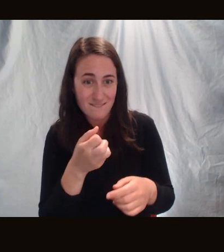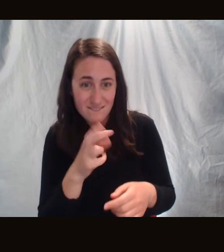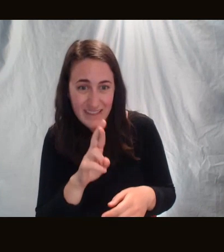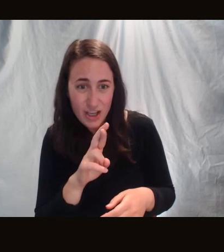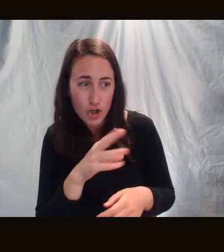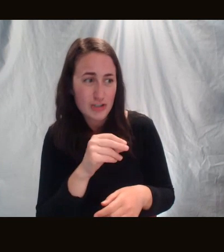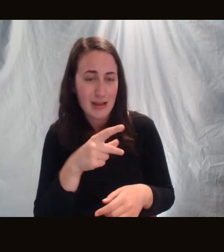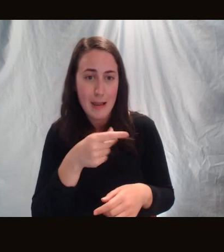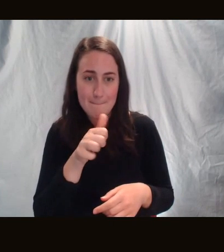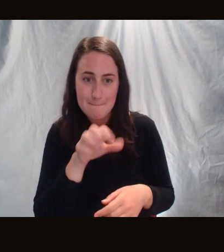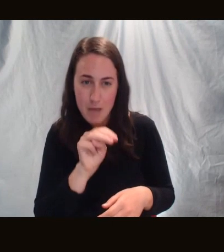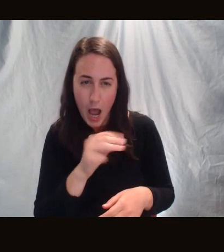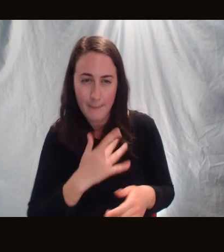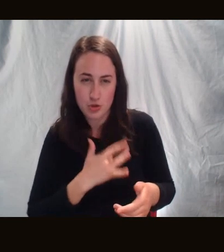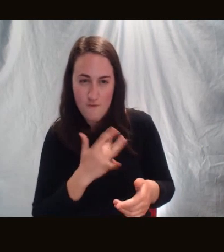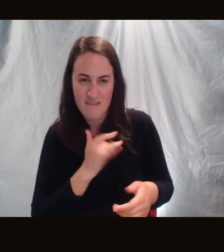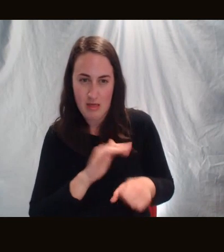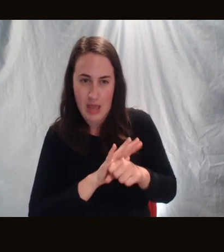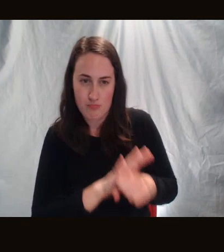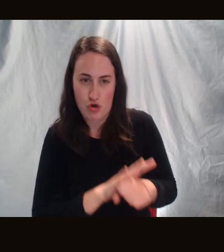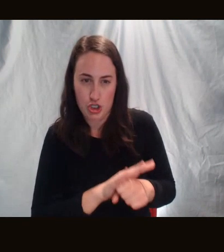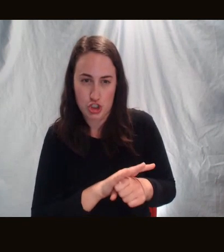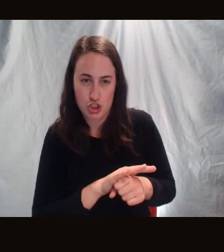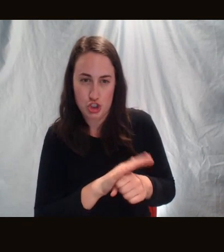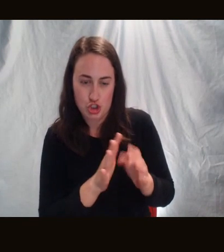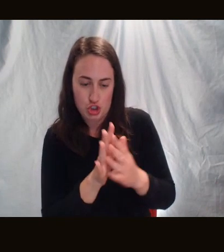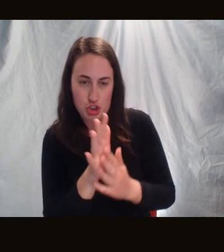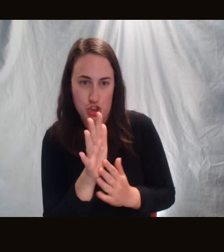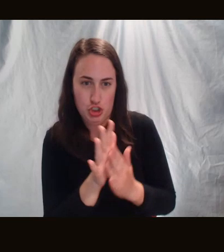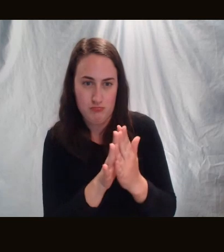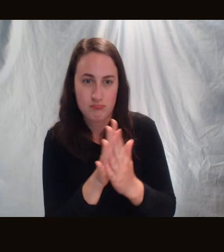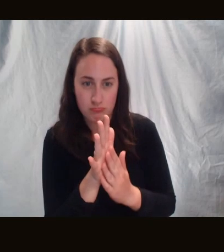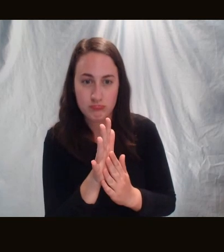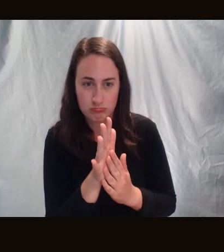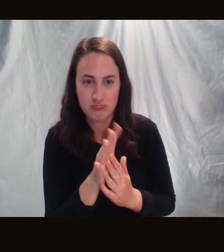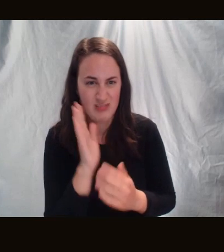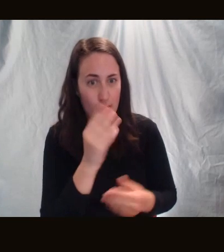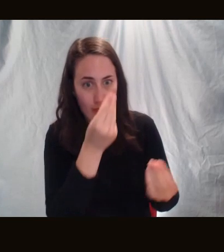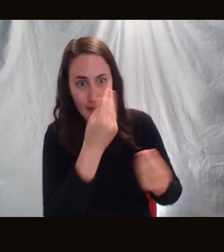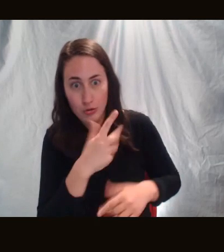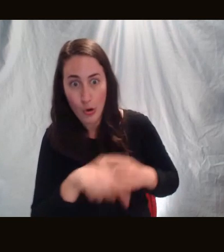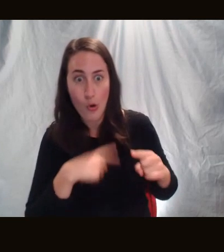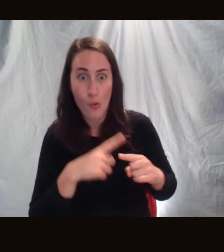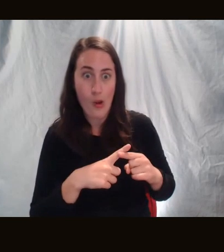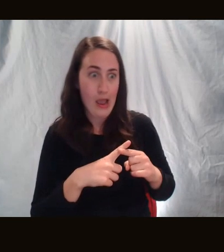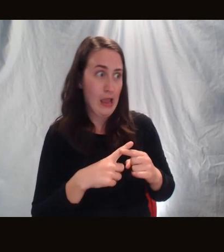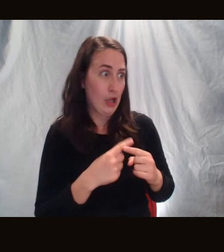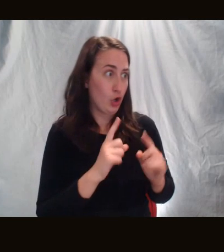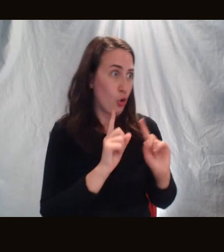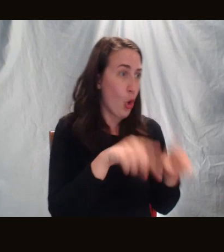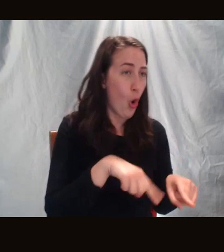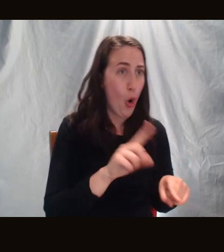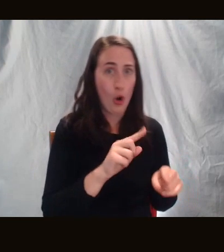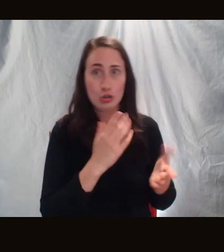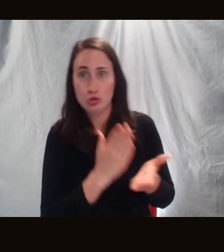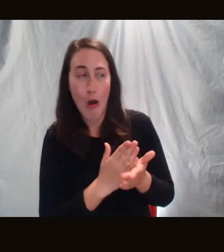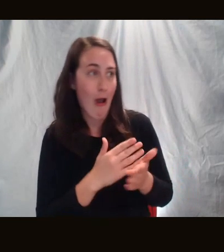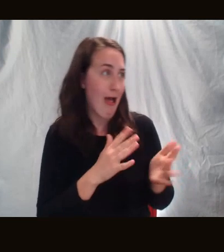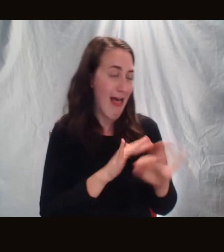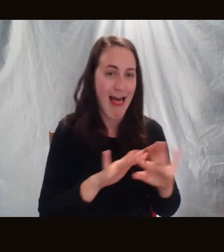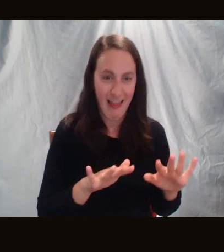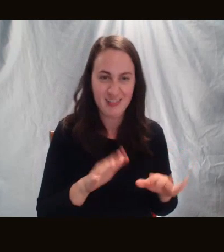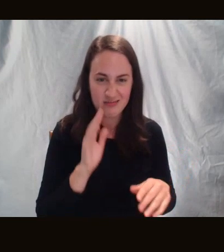palm of that give and take in order to know where to go and when to start and when to stop. During the turns, one thing about